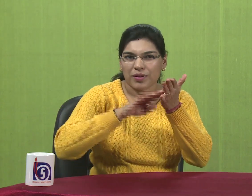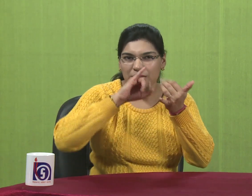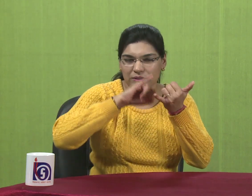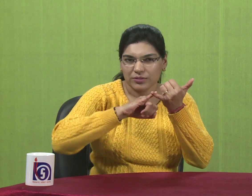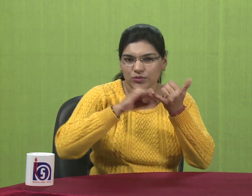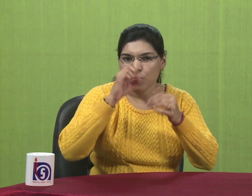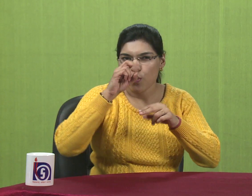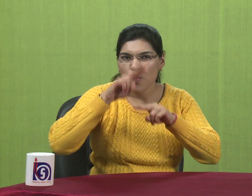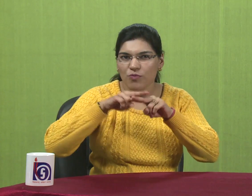tips